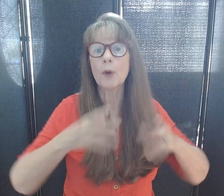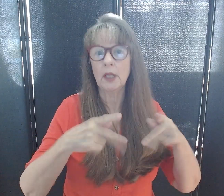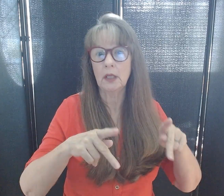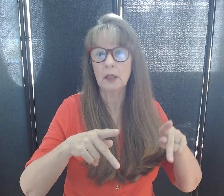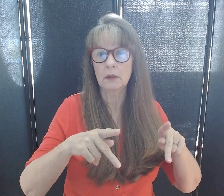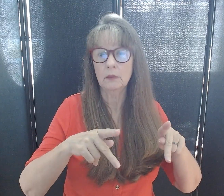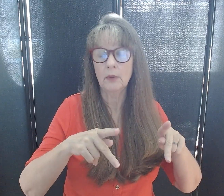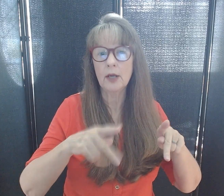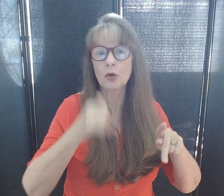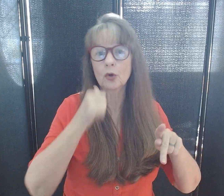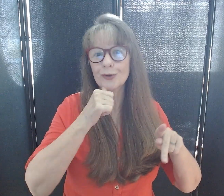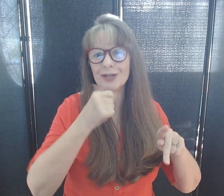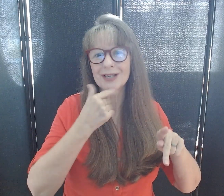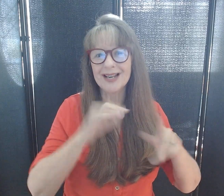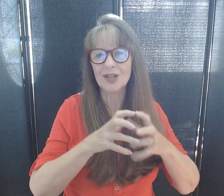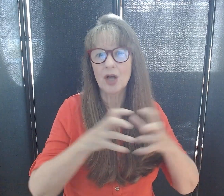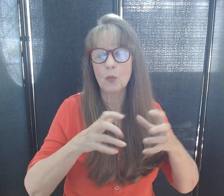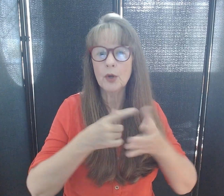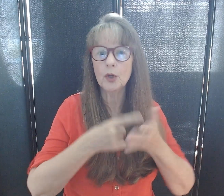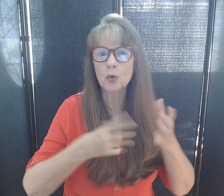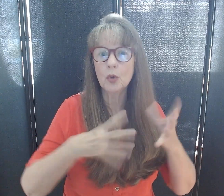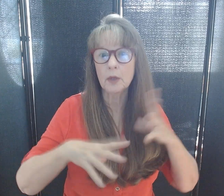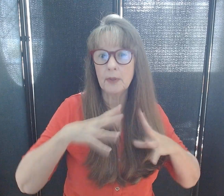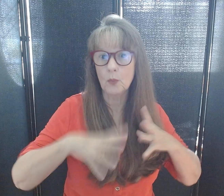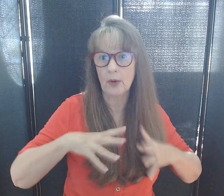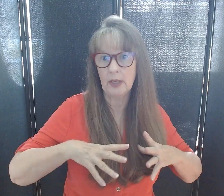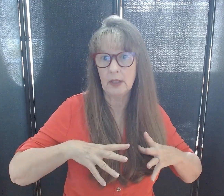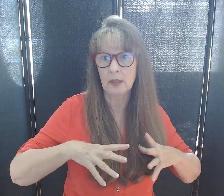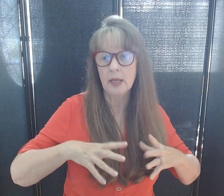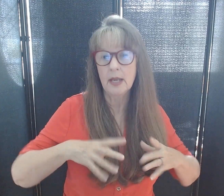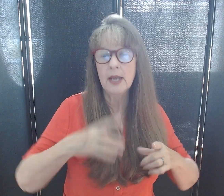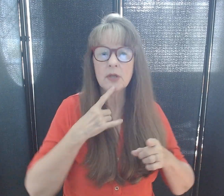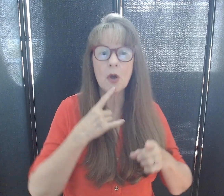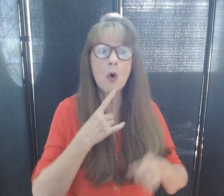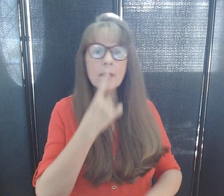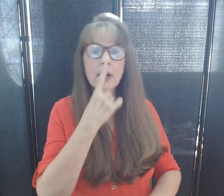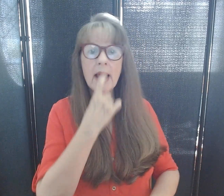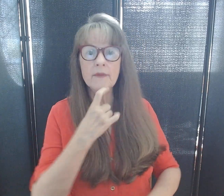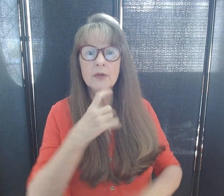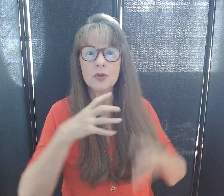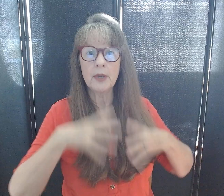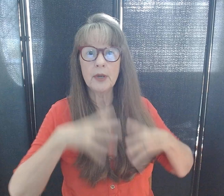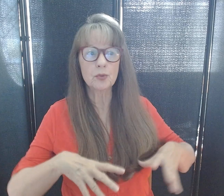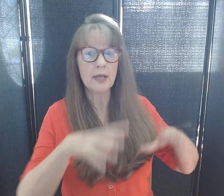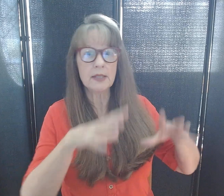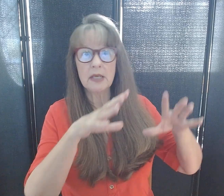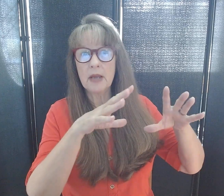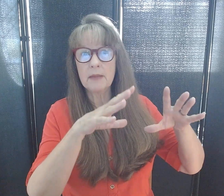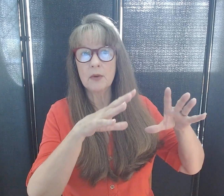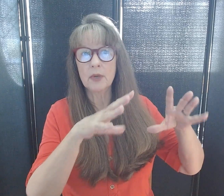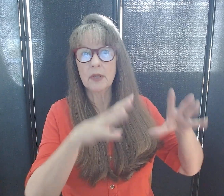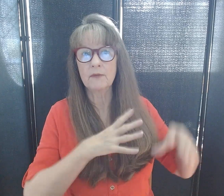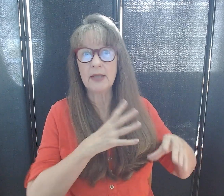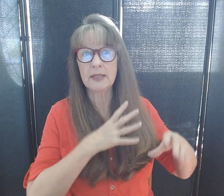party? Right? Girls say that a lot. What are you going to be wearing? Say, oh, I'm going to have this red dress, and it may be really